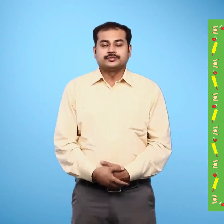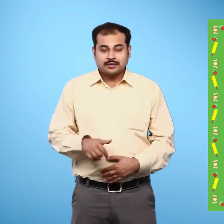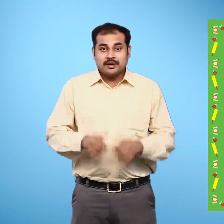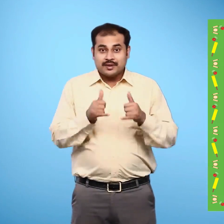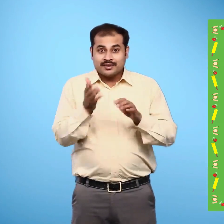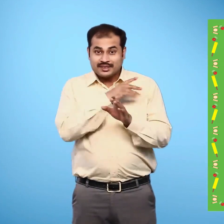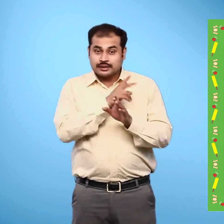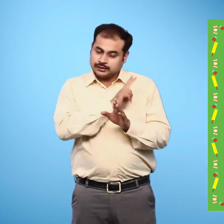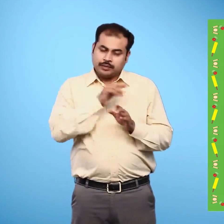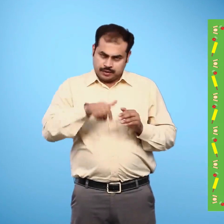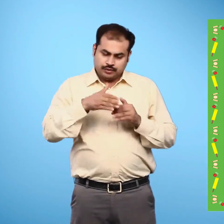The game continues.